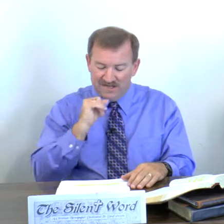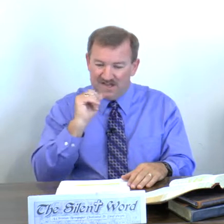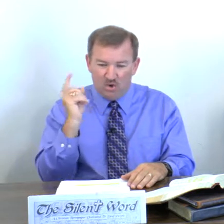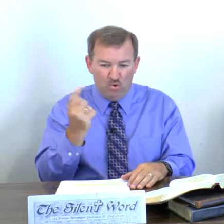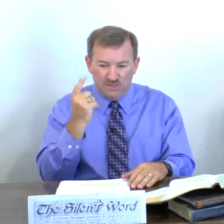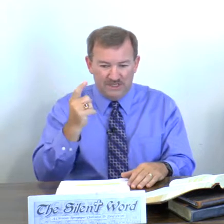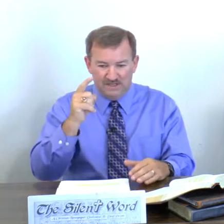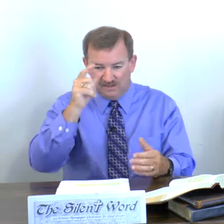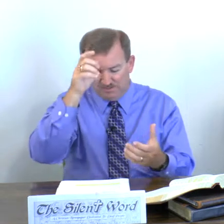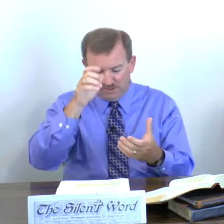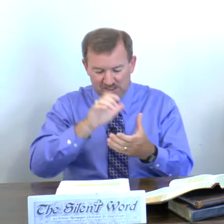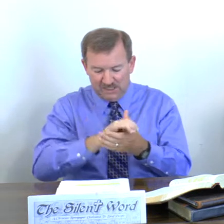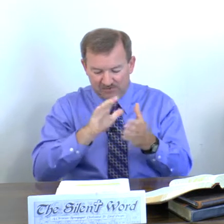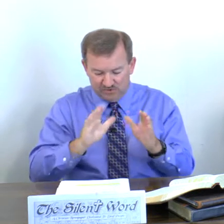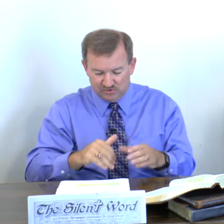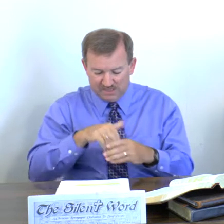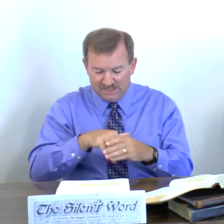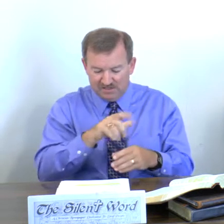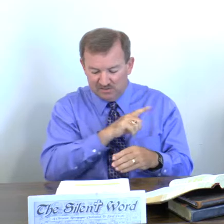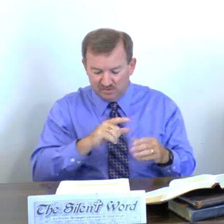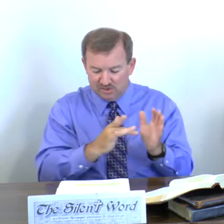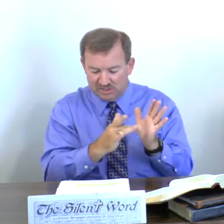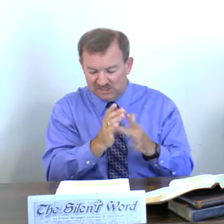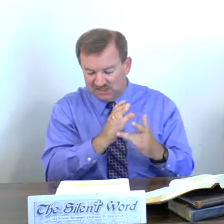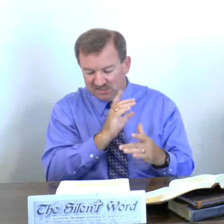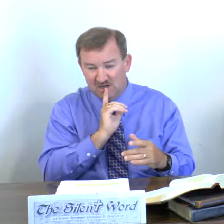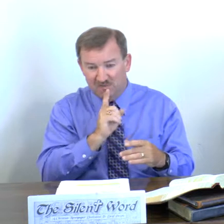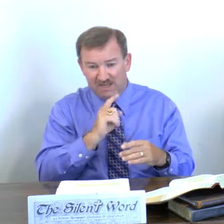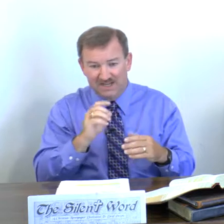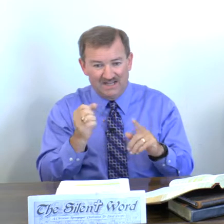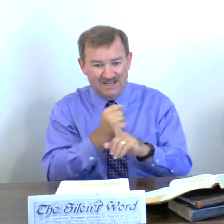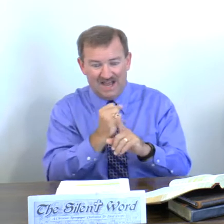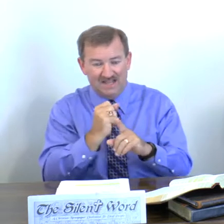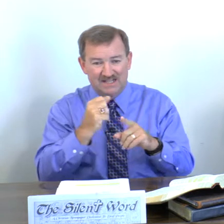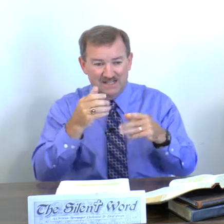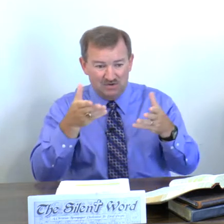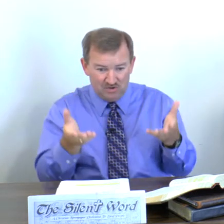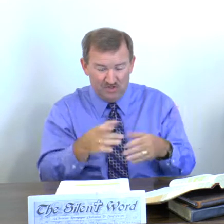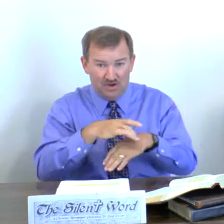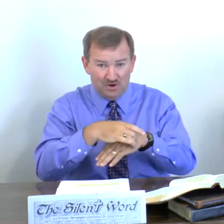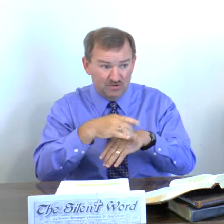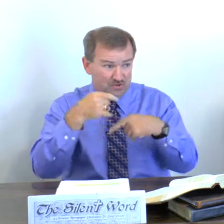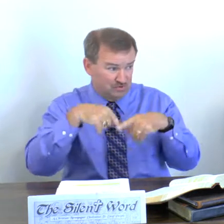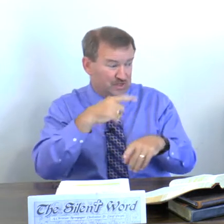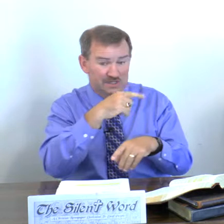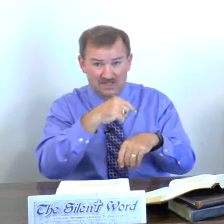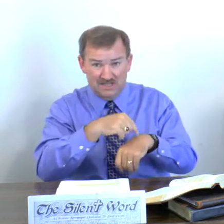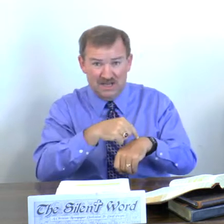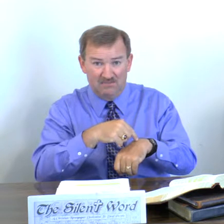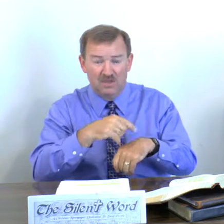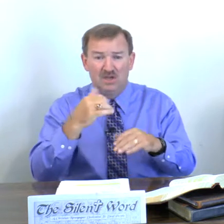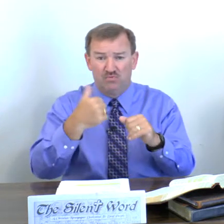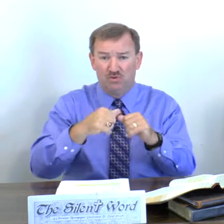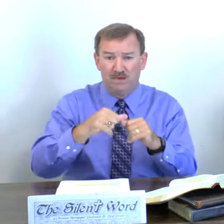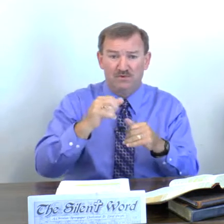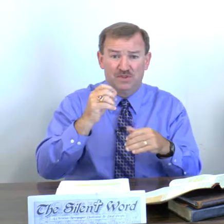Not only the believers in the Lord Jesus are being attacked on the earth during this time. Remember, there